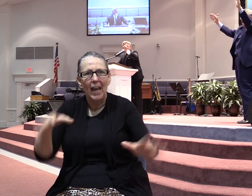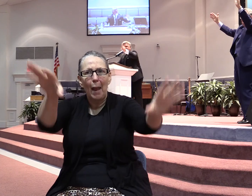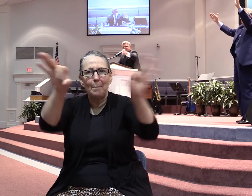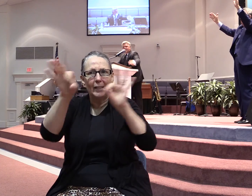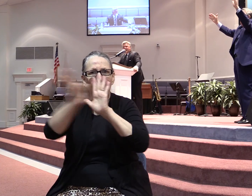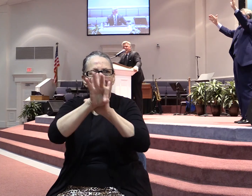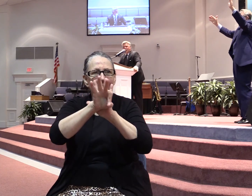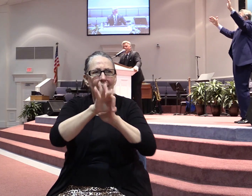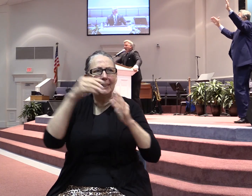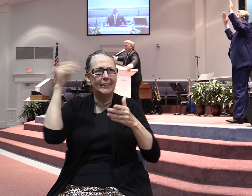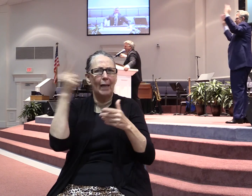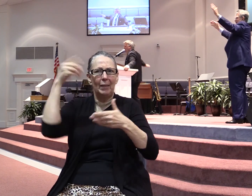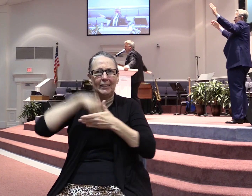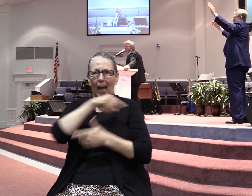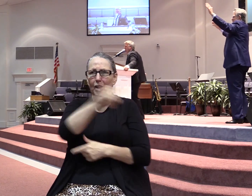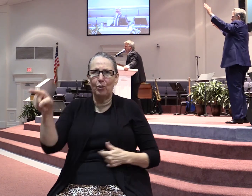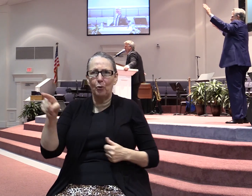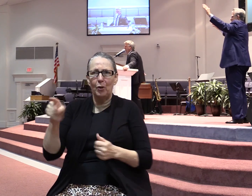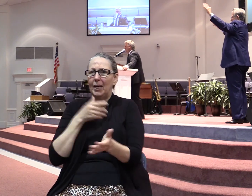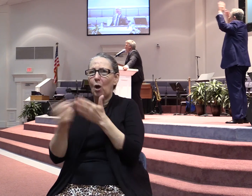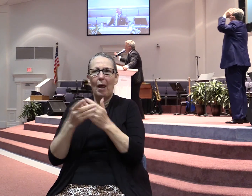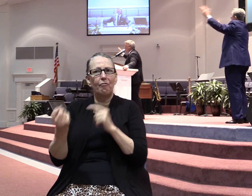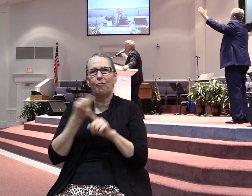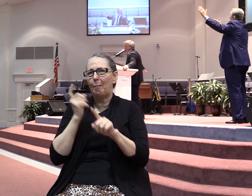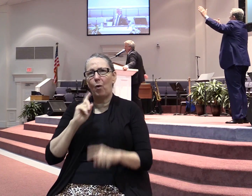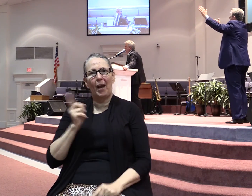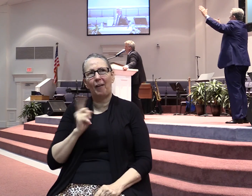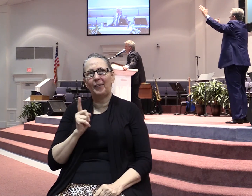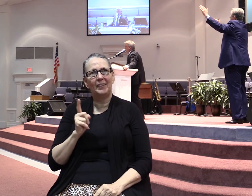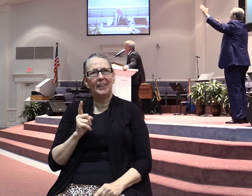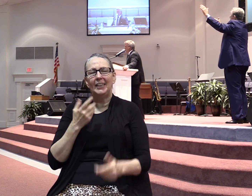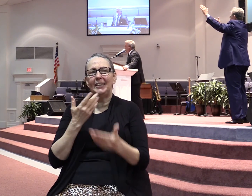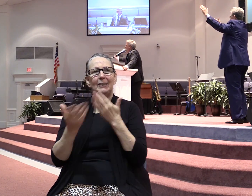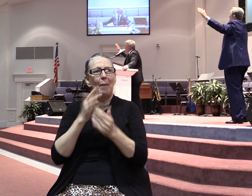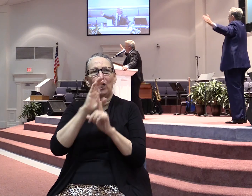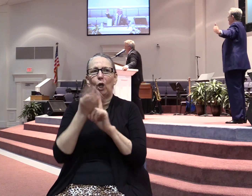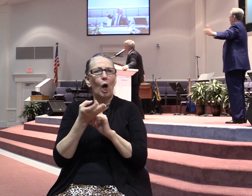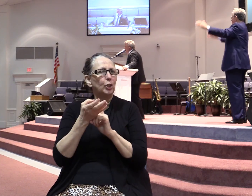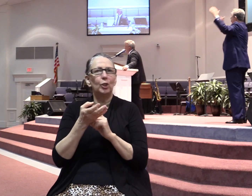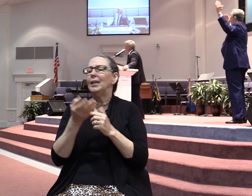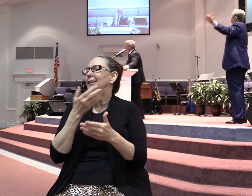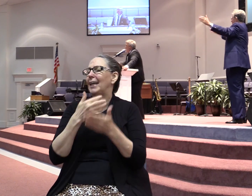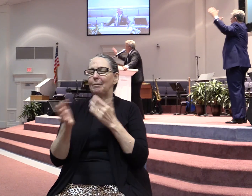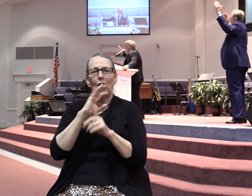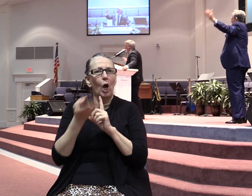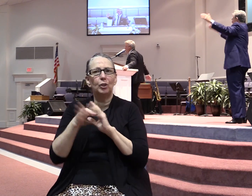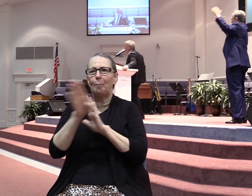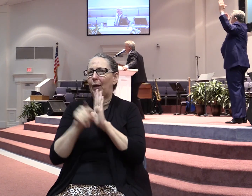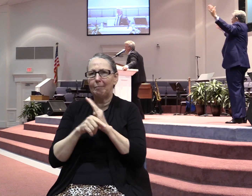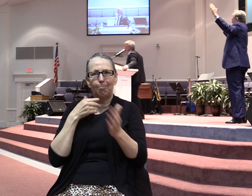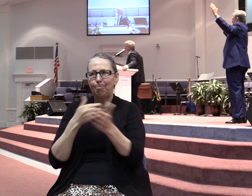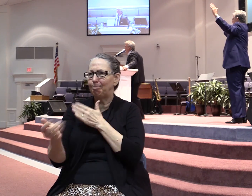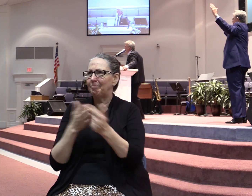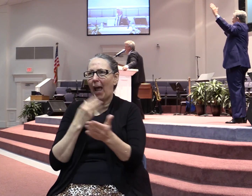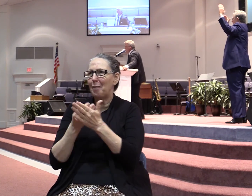He saw something in you. No matter where you come from, no matter what side of society, no matter where you live, no matter how much